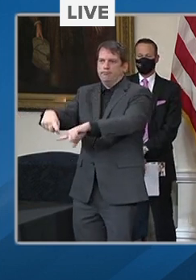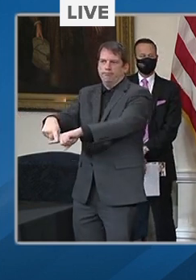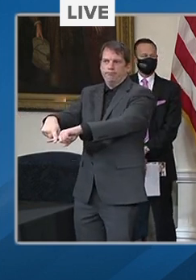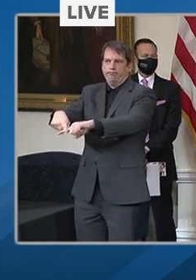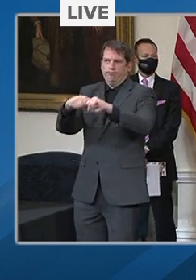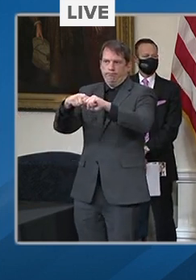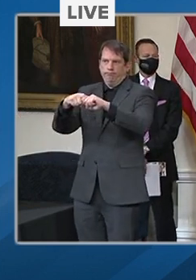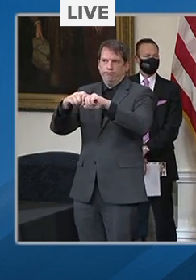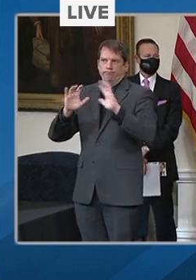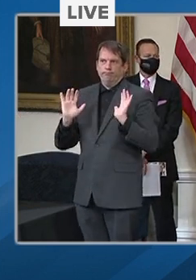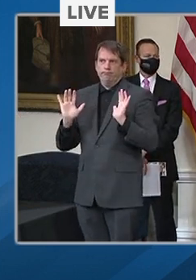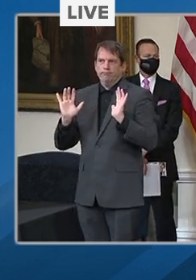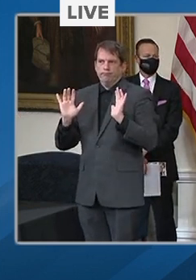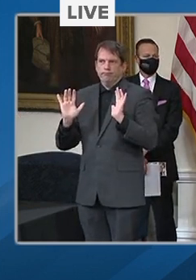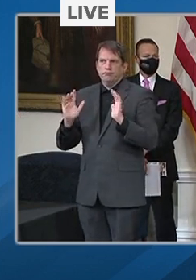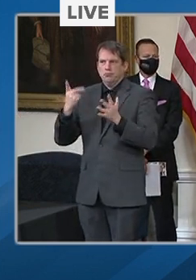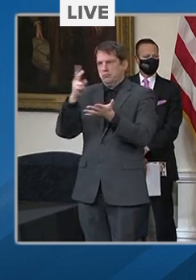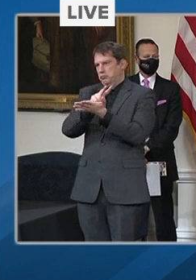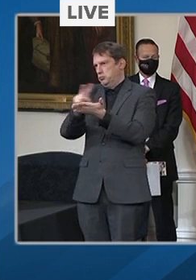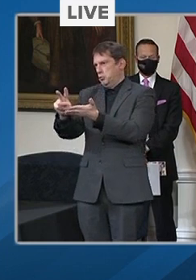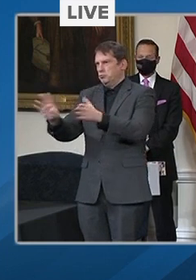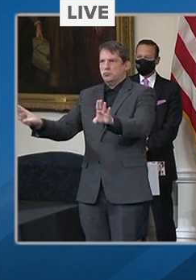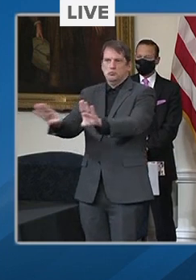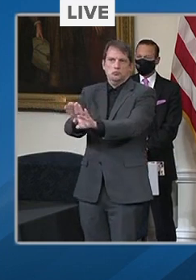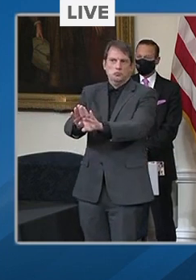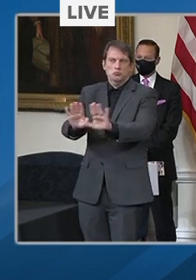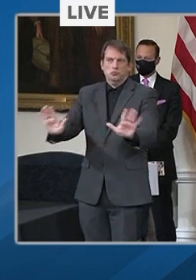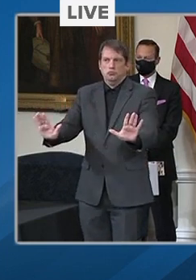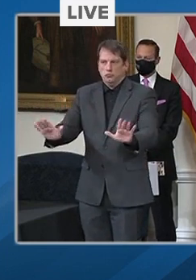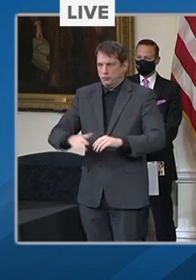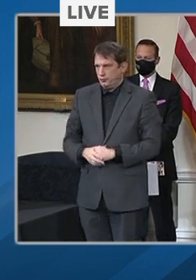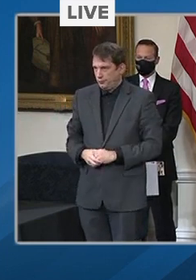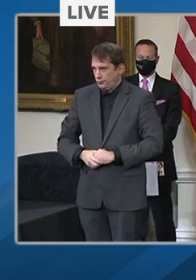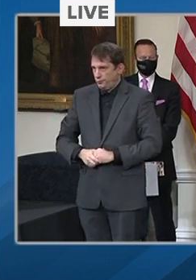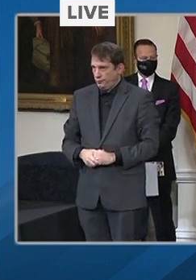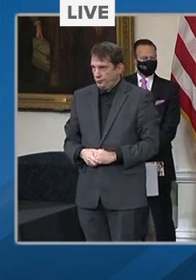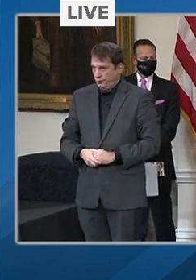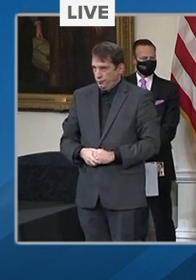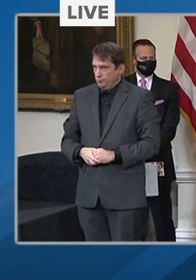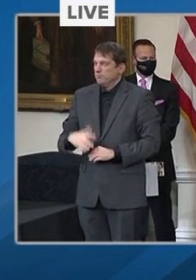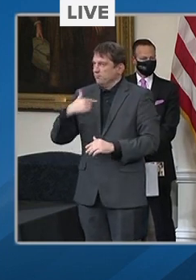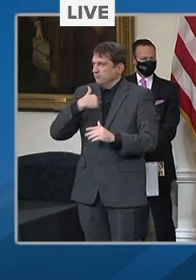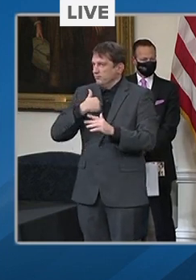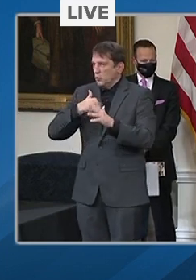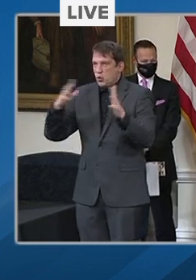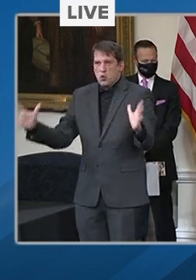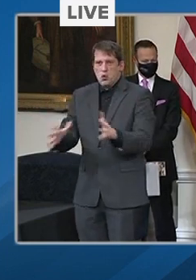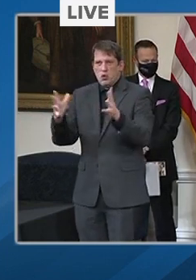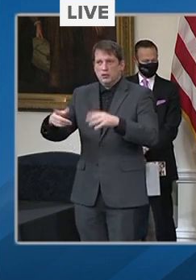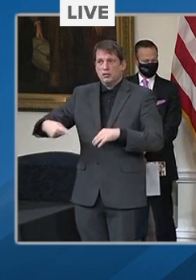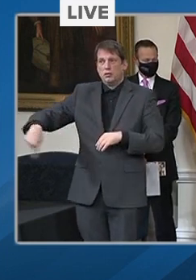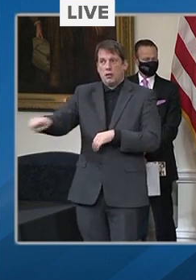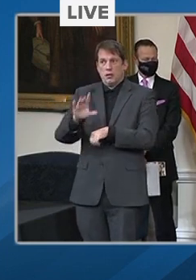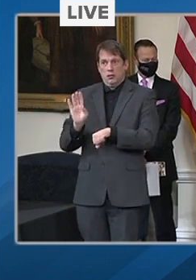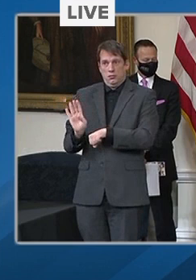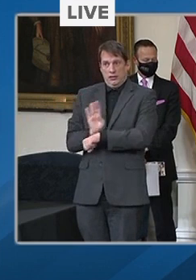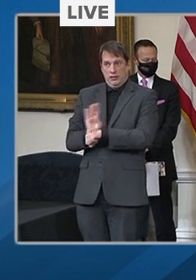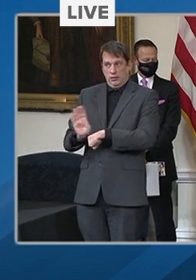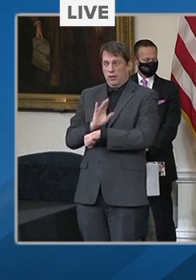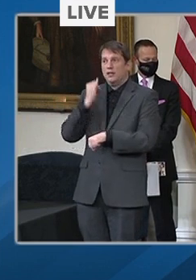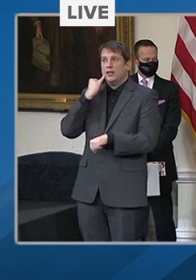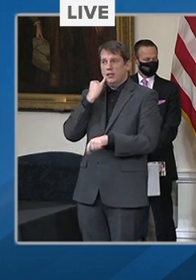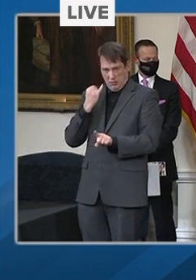next 2 weeks. We are encouraging businesses that are able to also institute